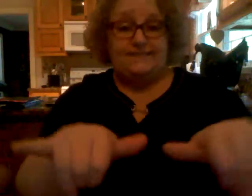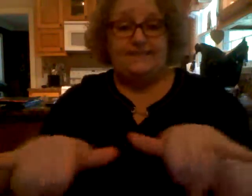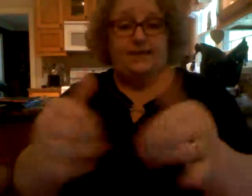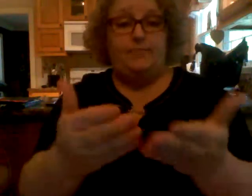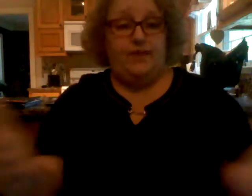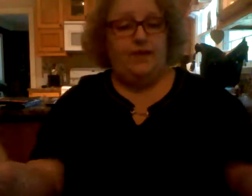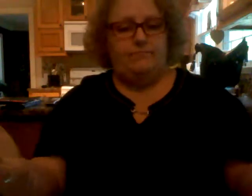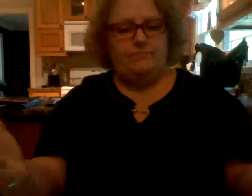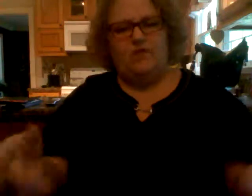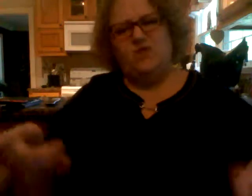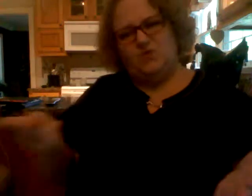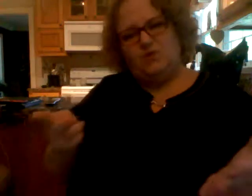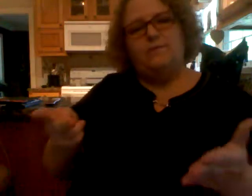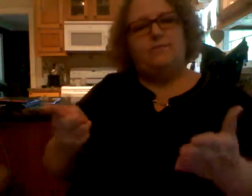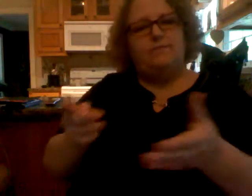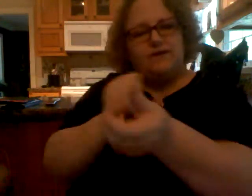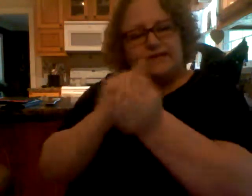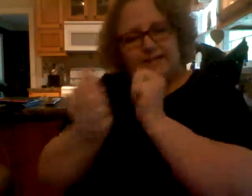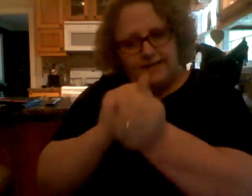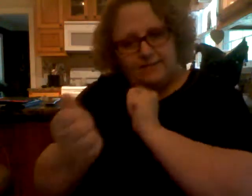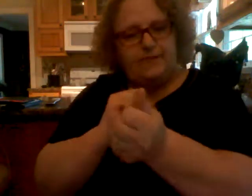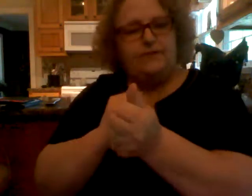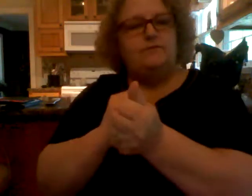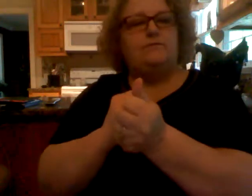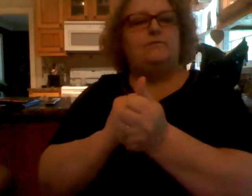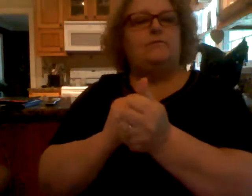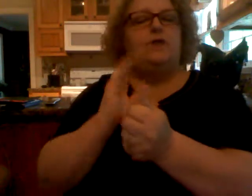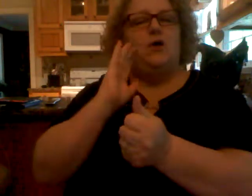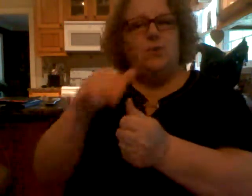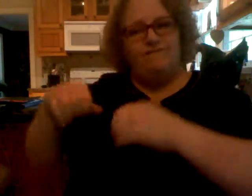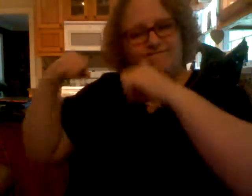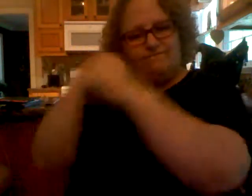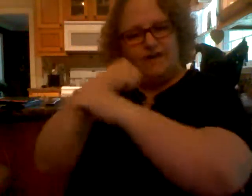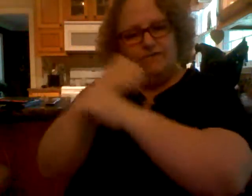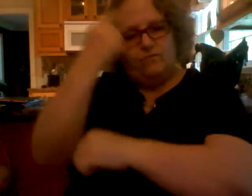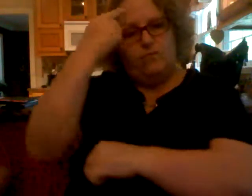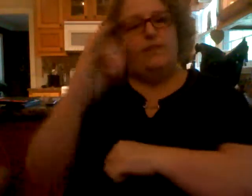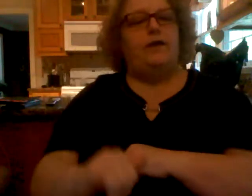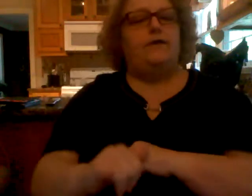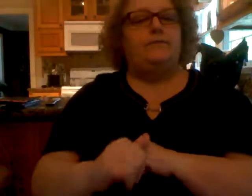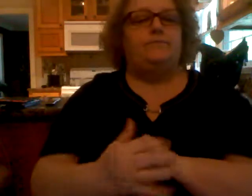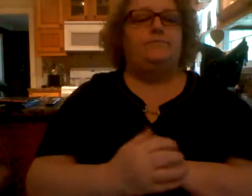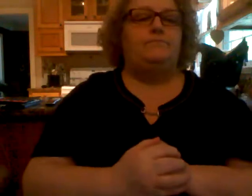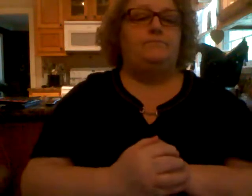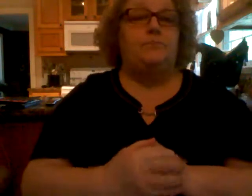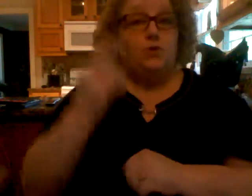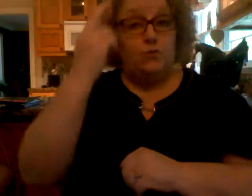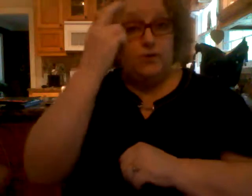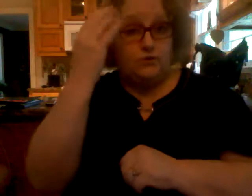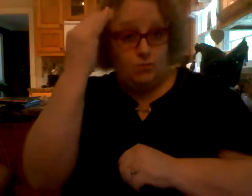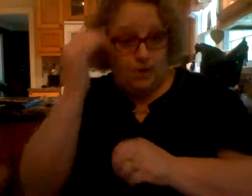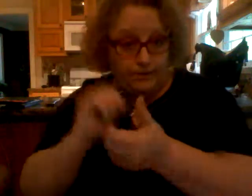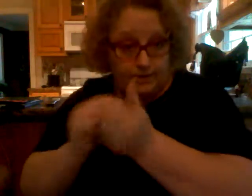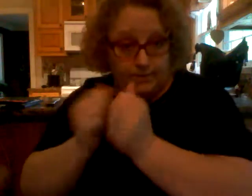to both vie and or battle for it. Alright? Reason they're competing? Because they all fill the